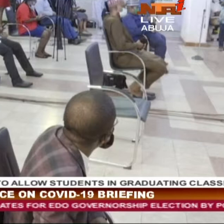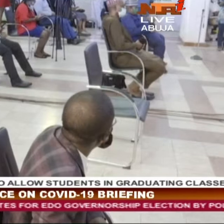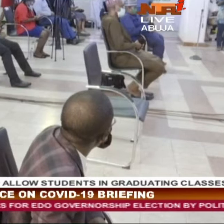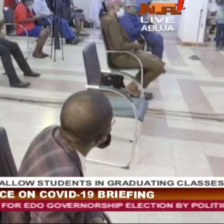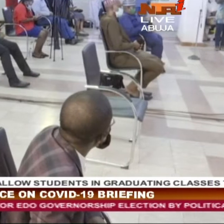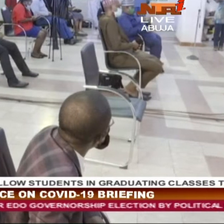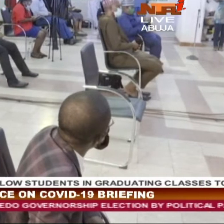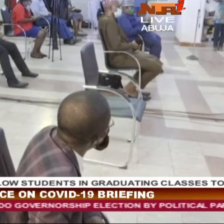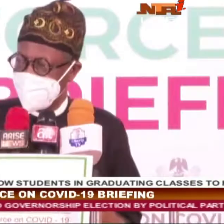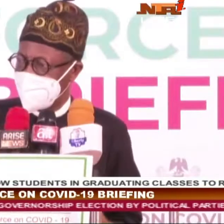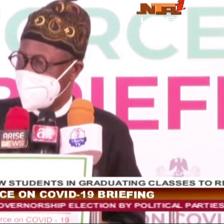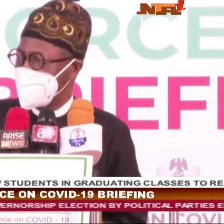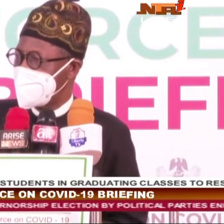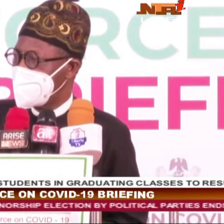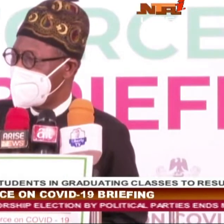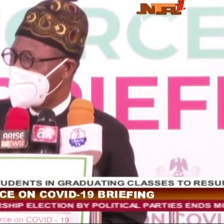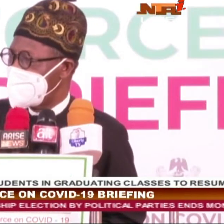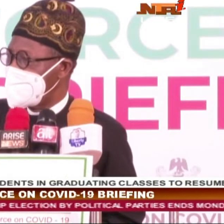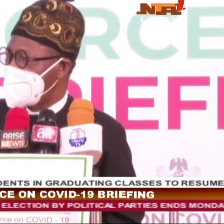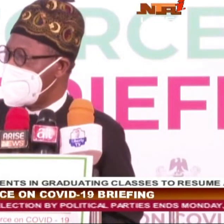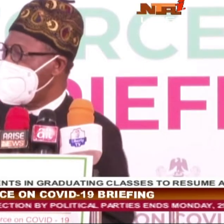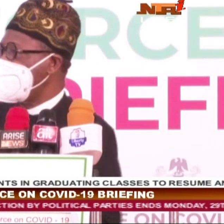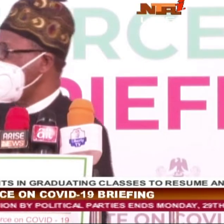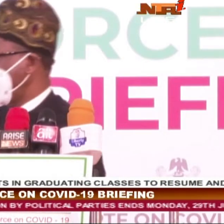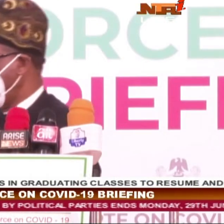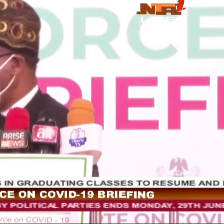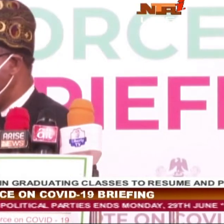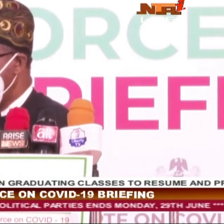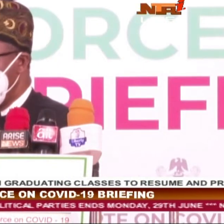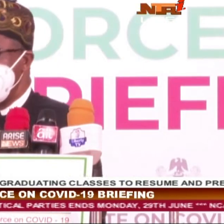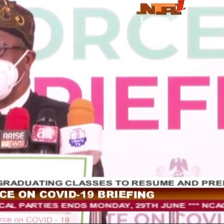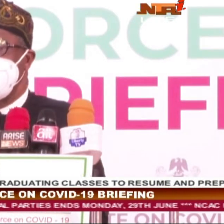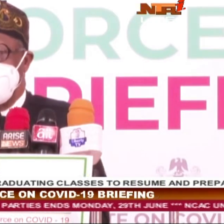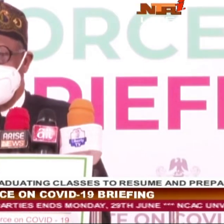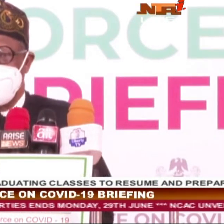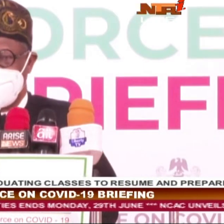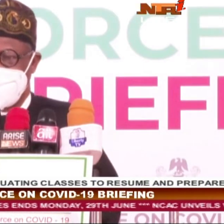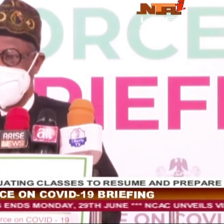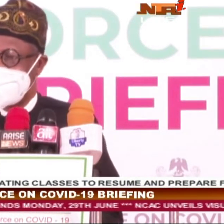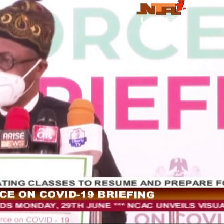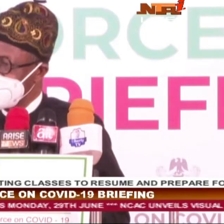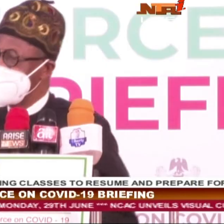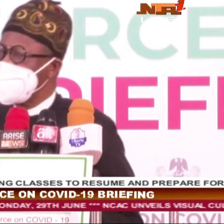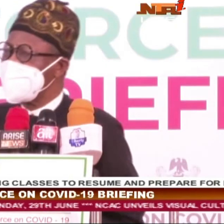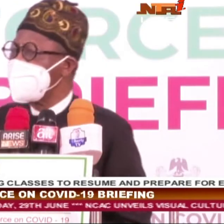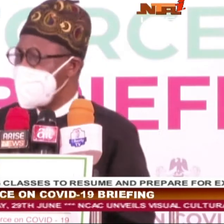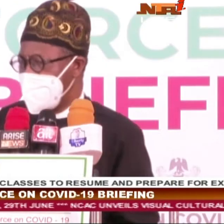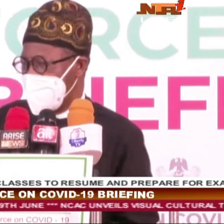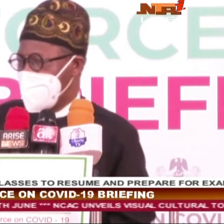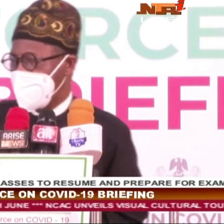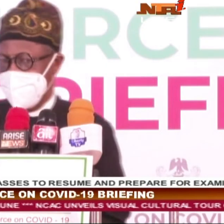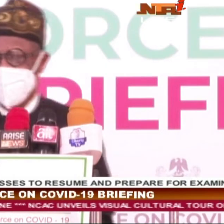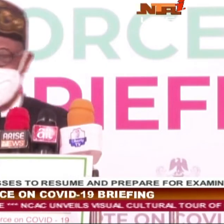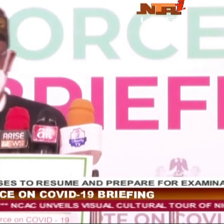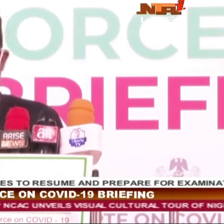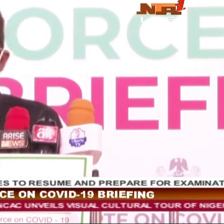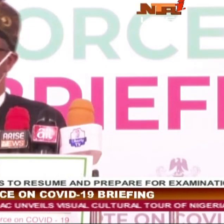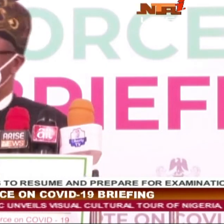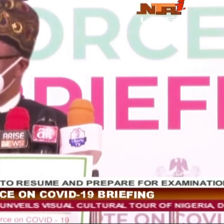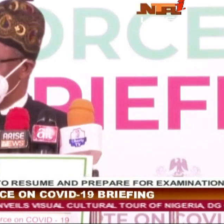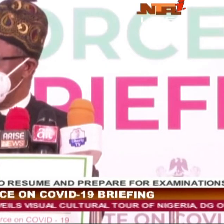the mosques and churches be opened? They want to know, will the schools be opened? I think this is what is germane to